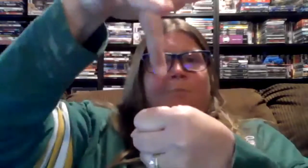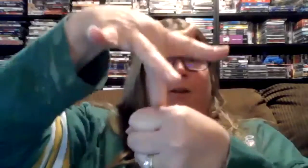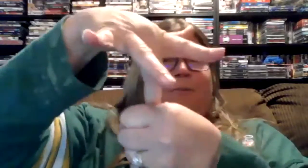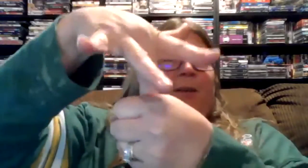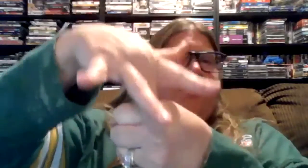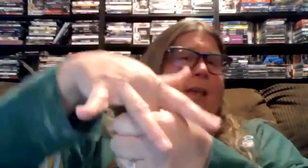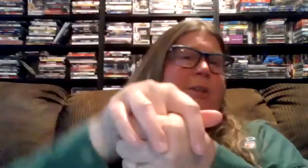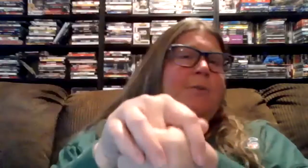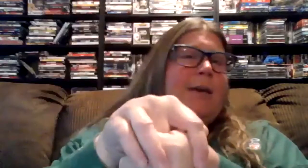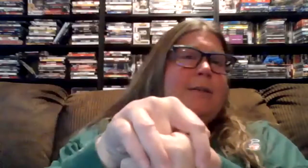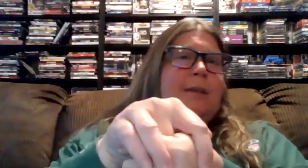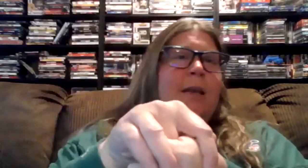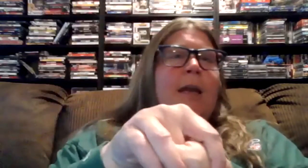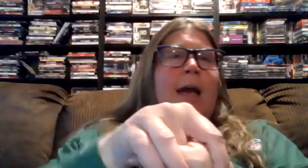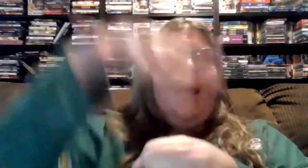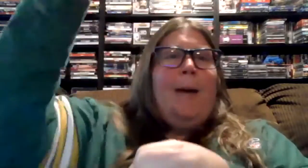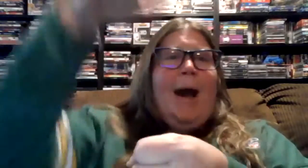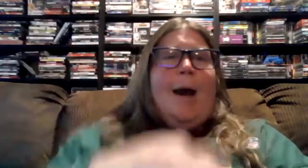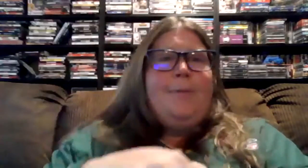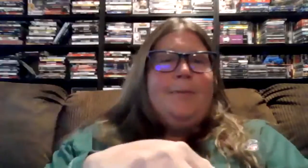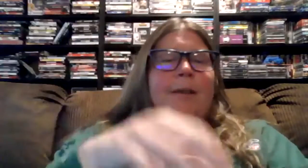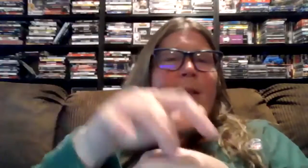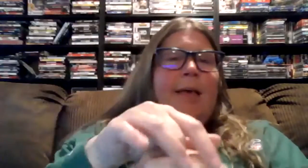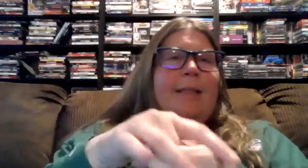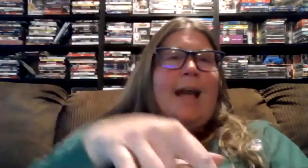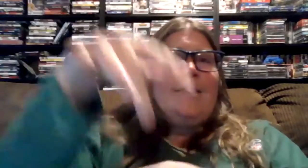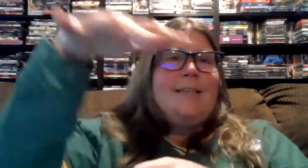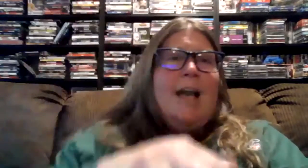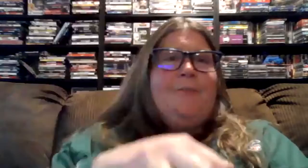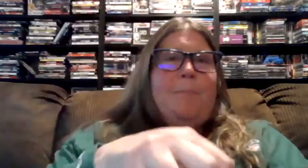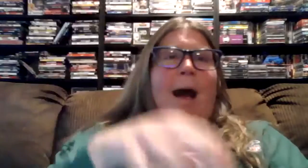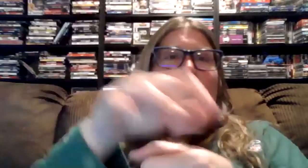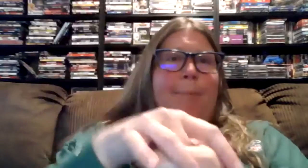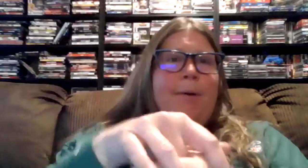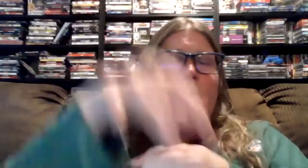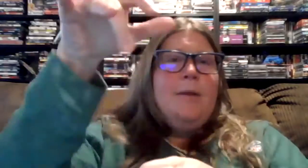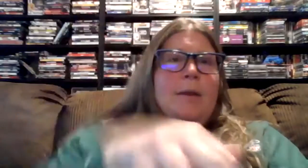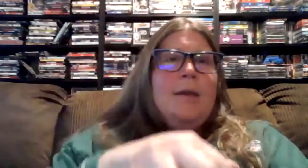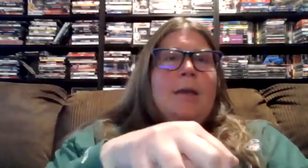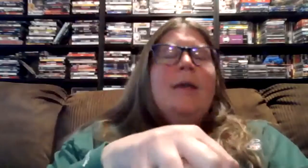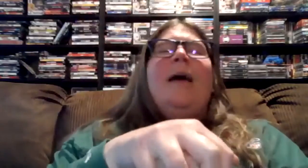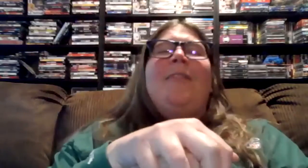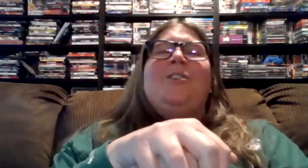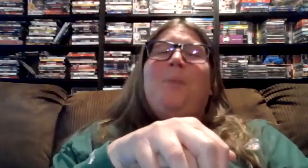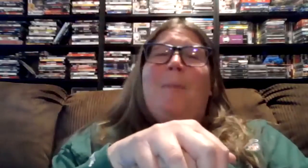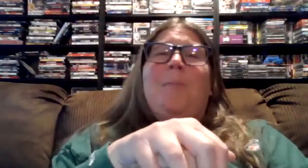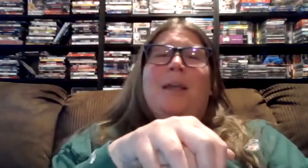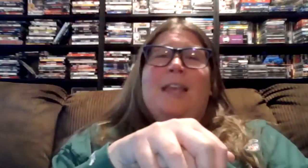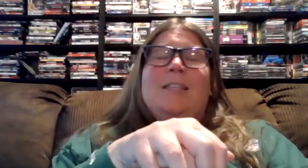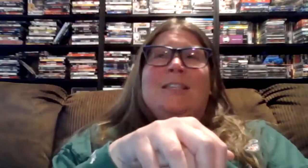middle finger into it and it pops, like that's the sign for pop. And then you probably need to